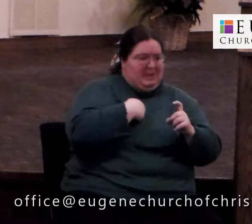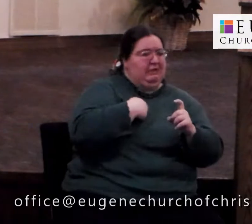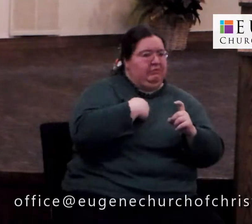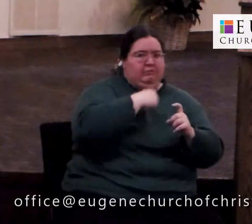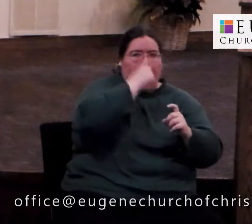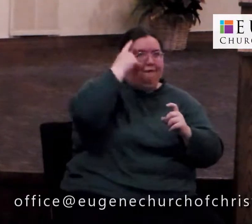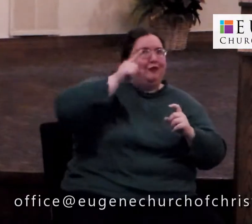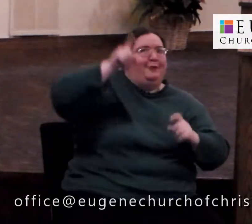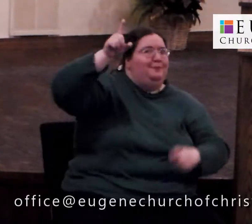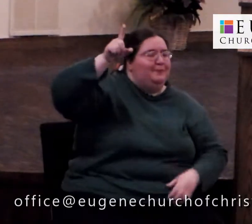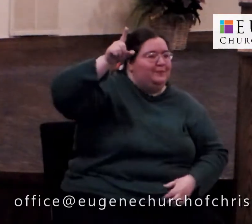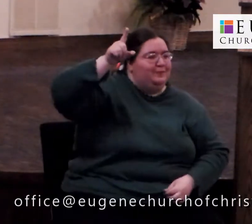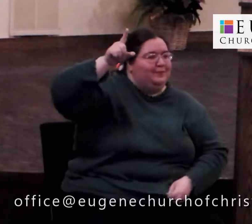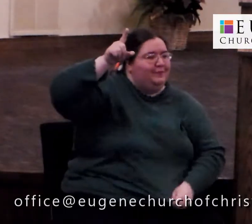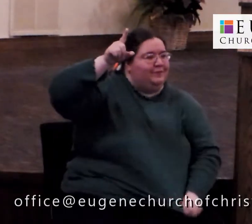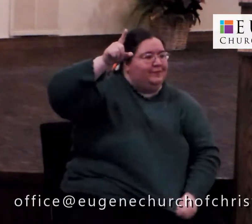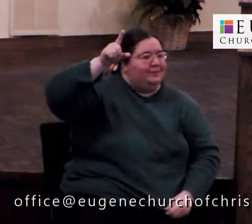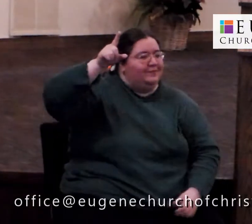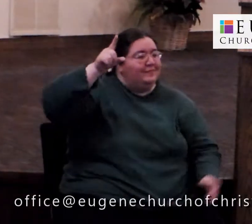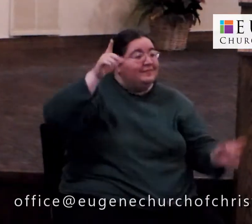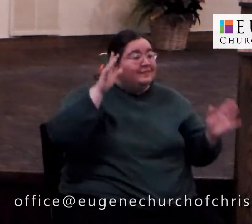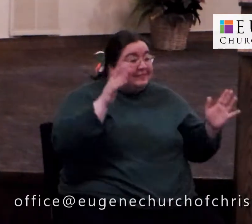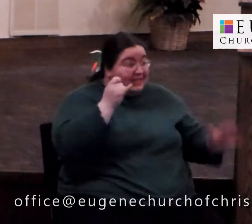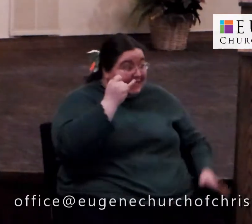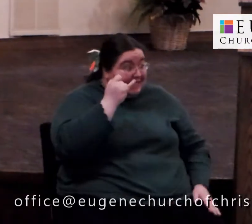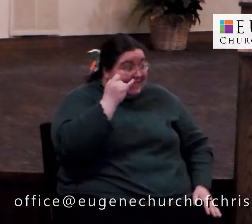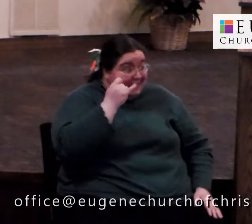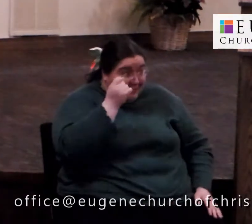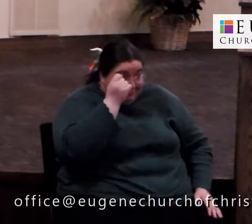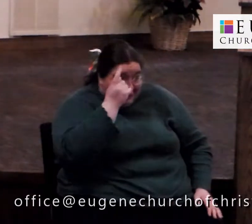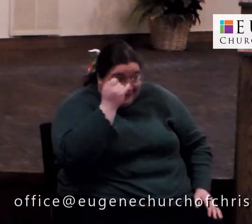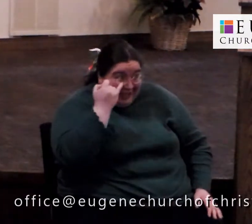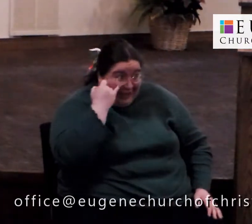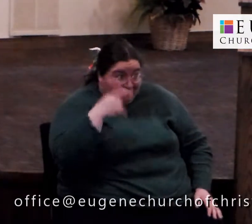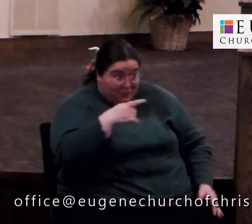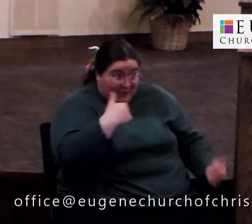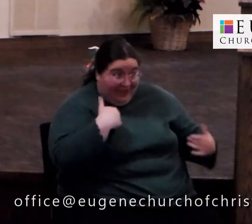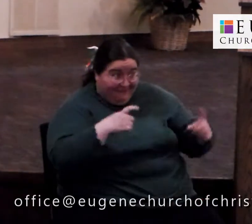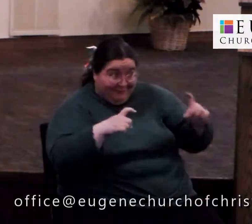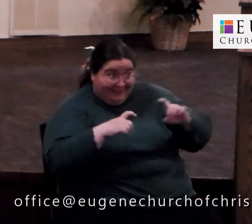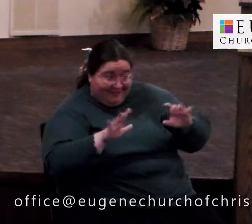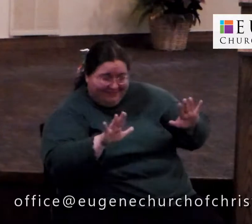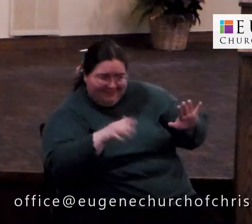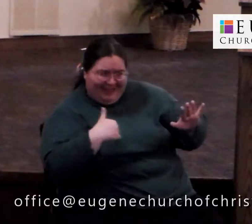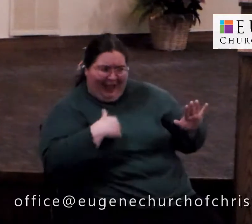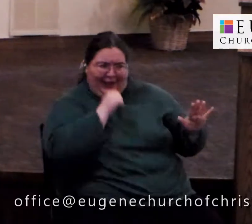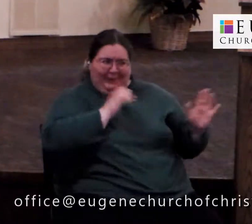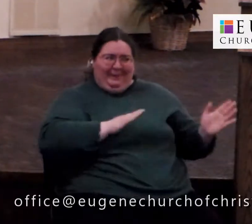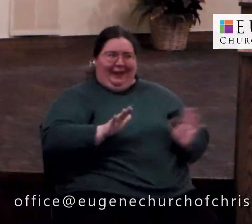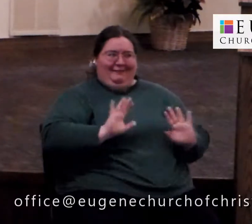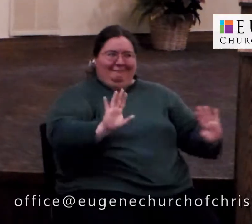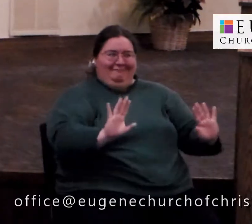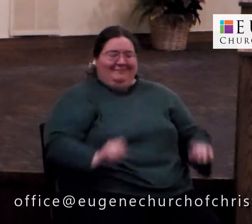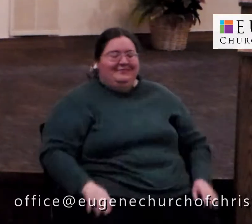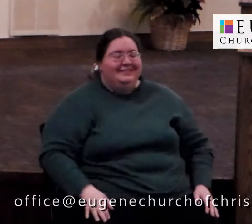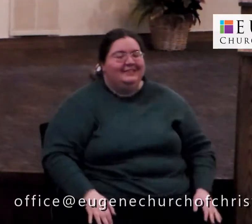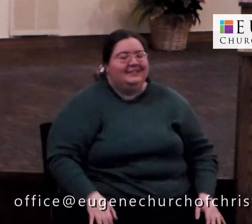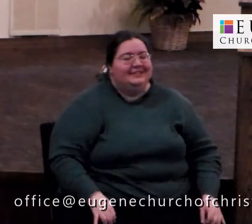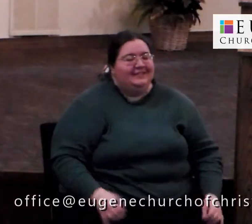to give is something that is for us, not for Him. Now, by the way, if there is some gift planned in the back, this has nothing to do